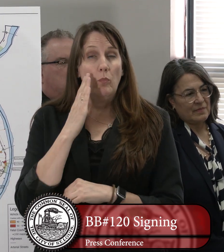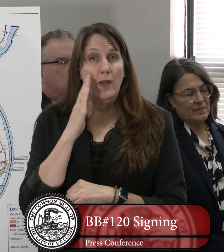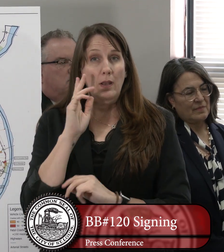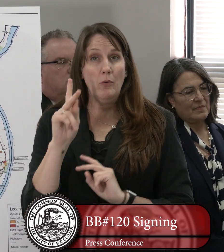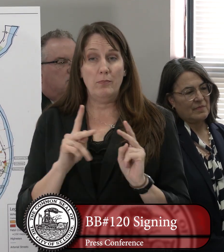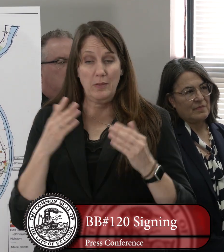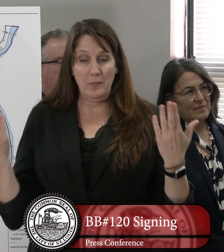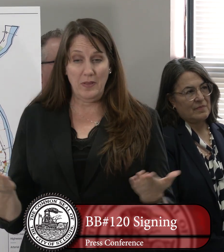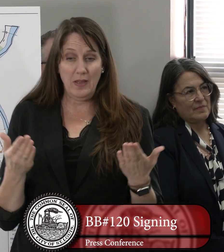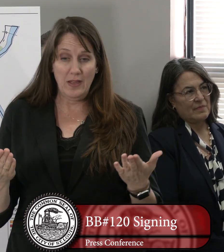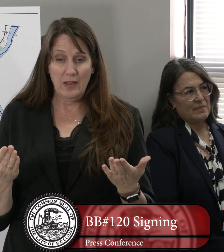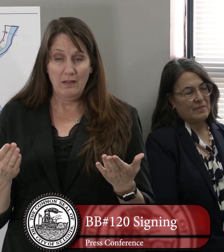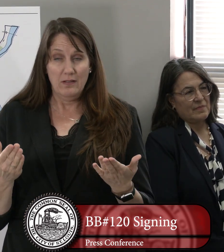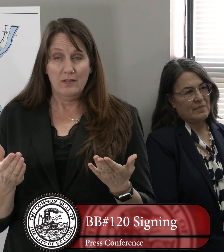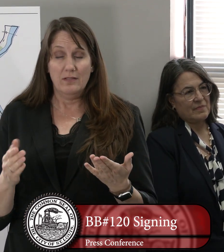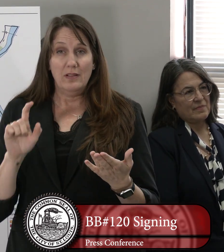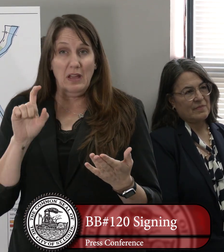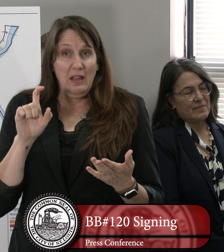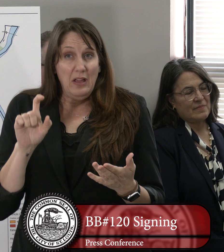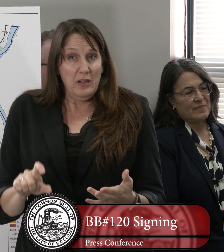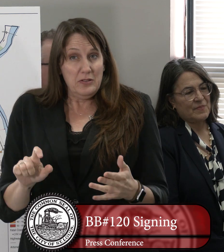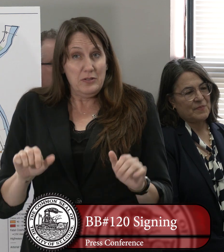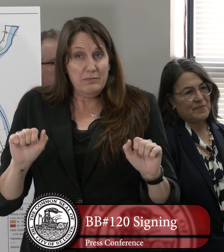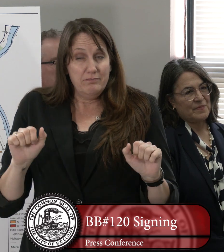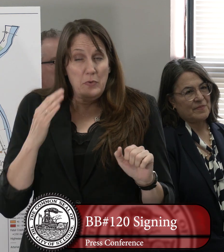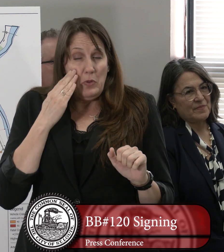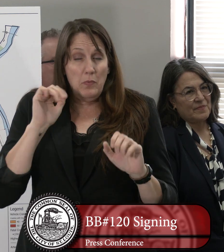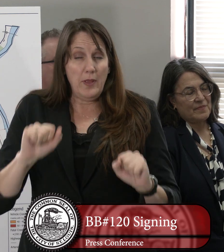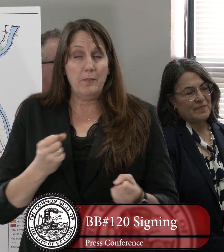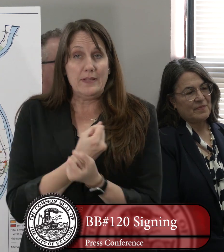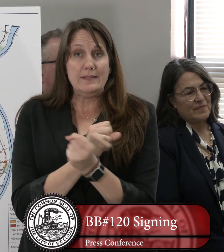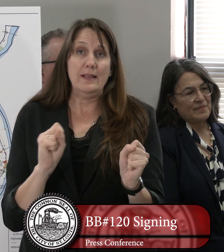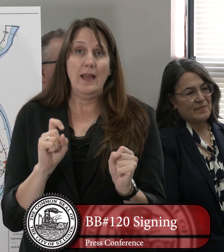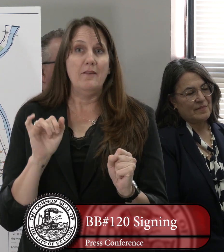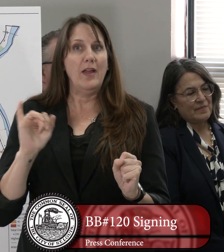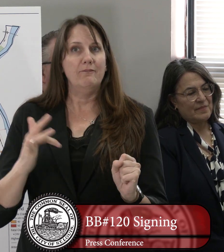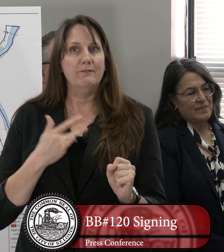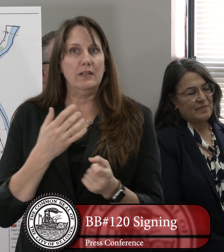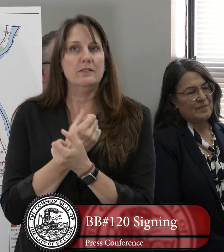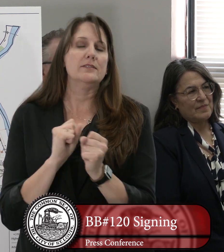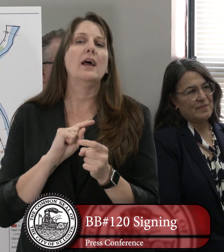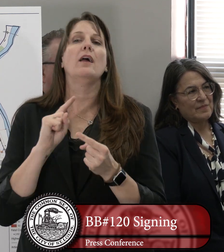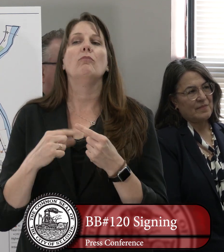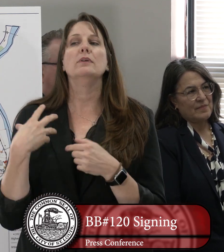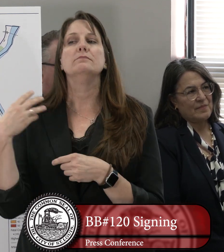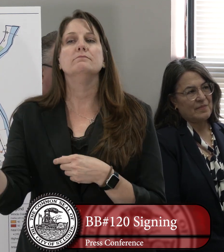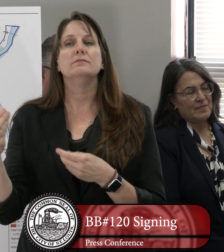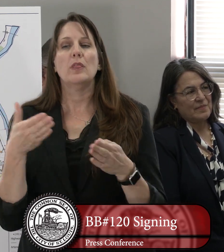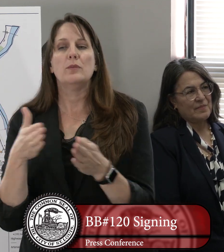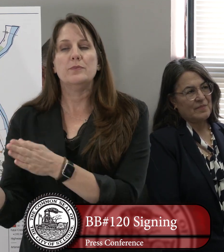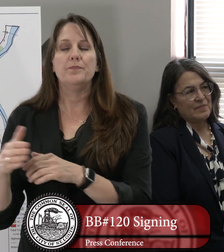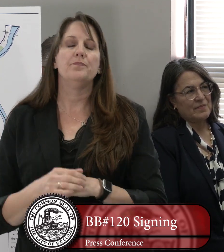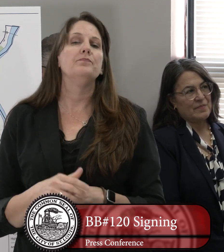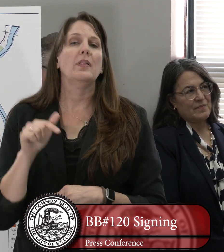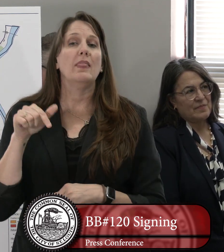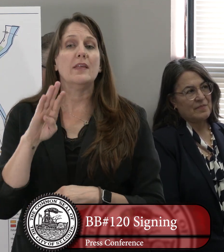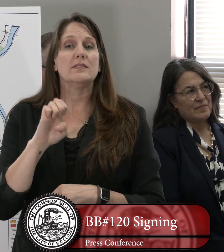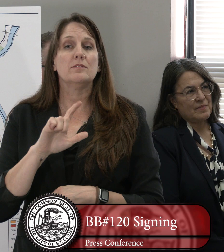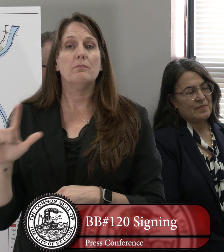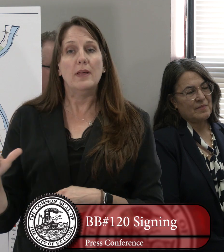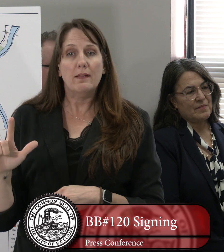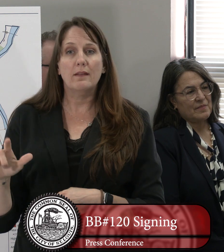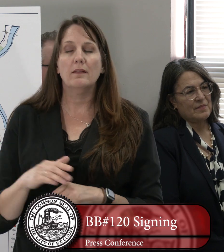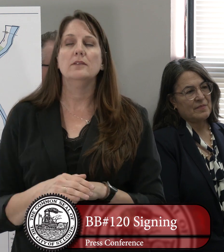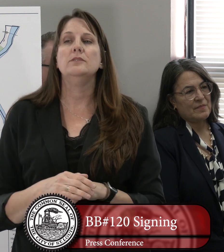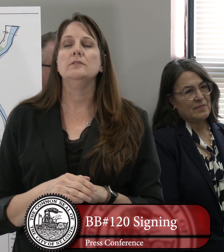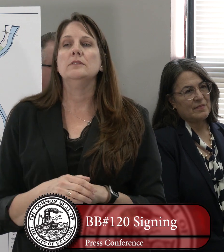to feel and be safe on our streets. This historic bill funds critical infrastructure improvements